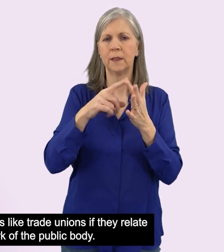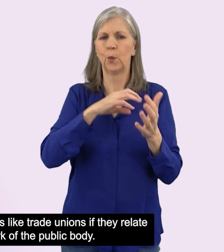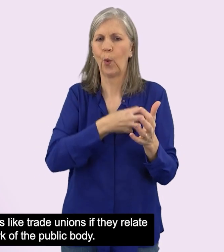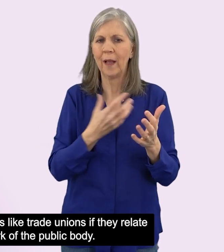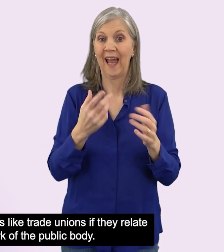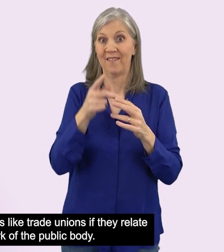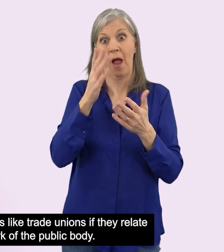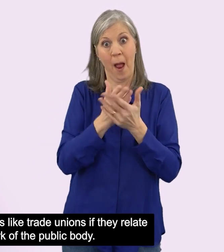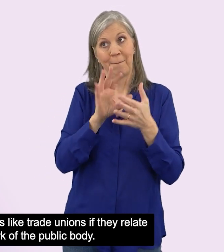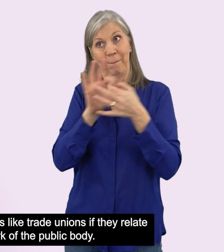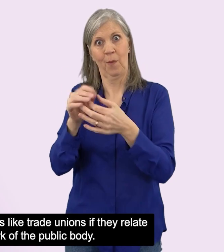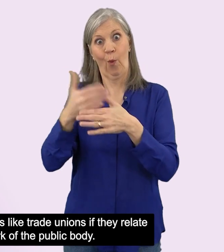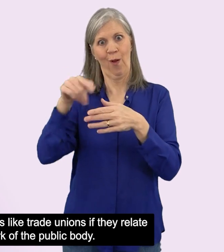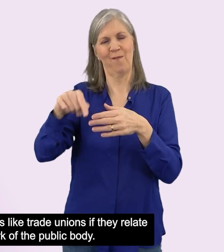work of the public body.